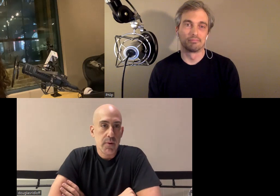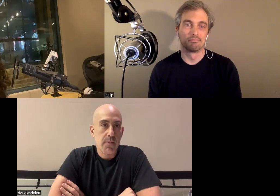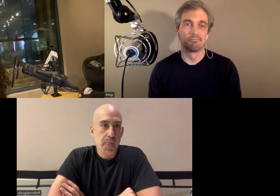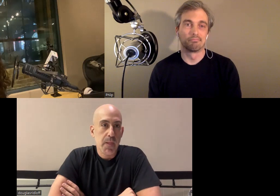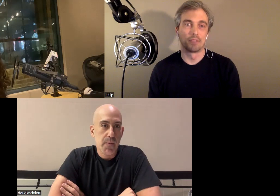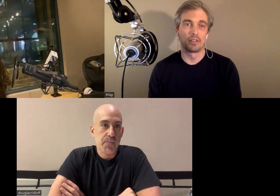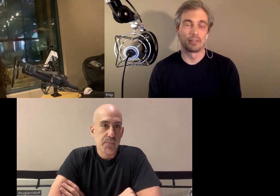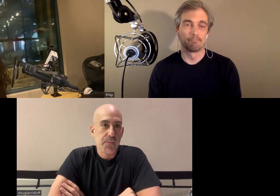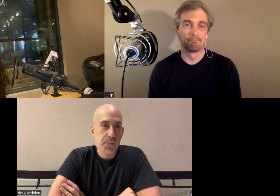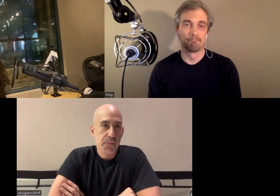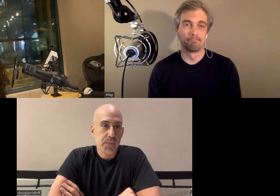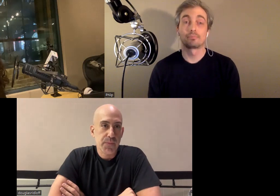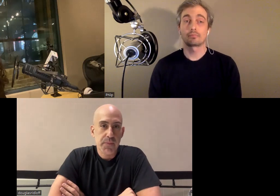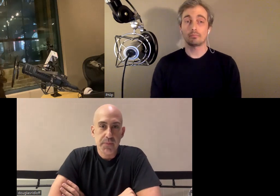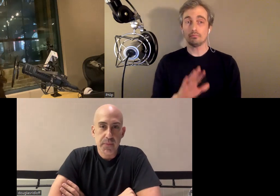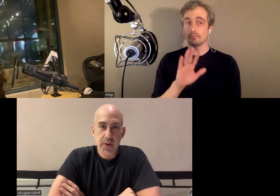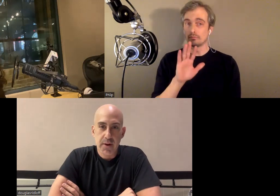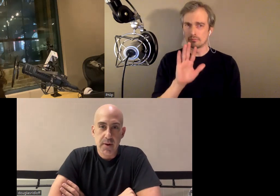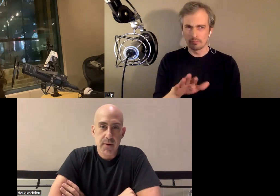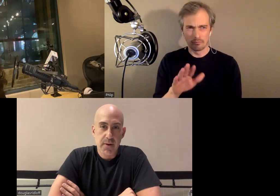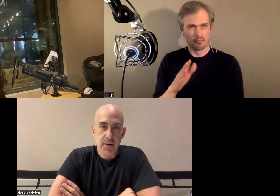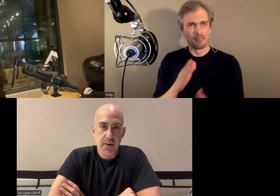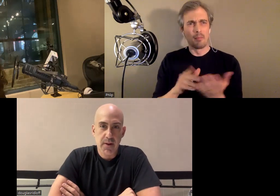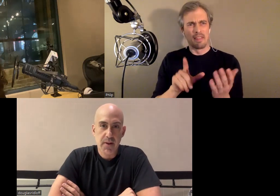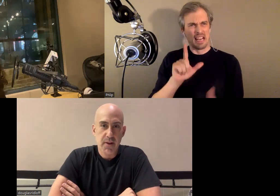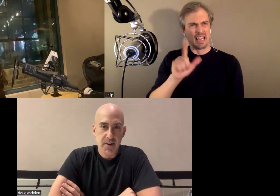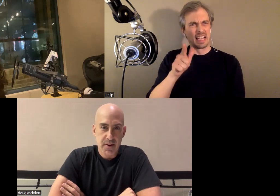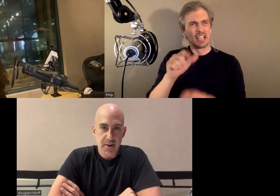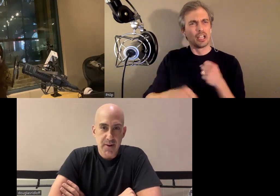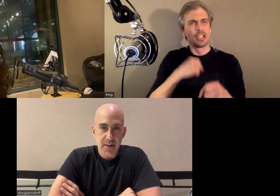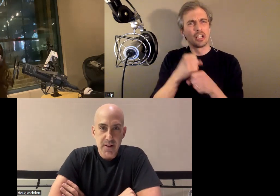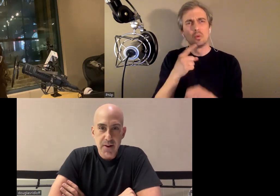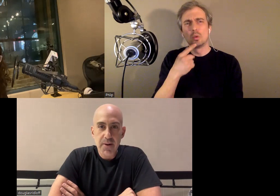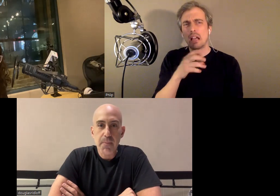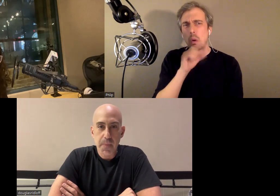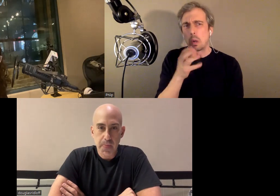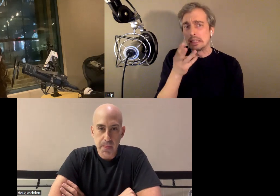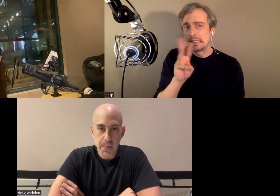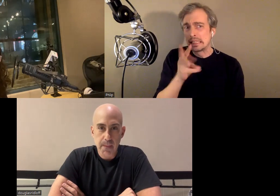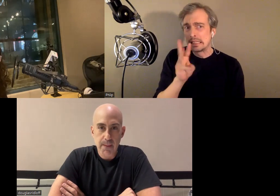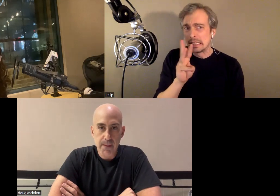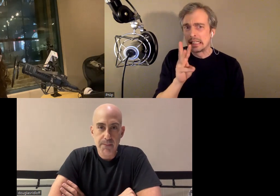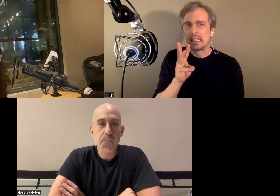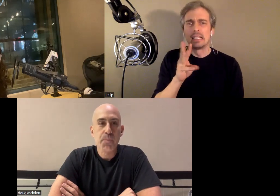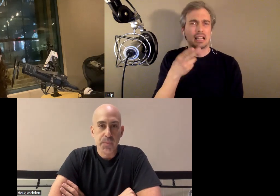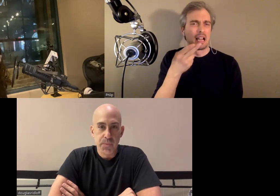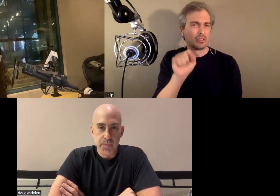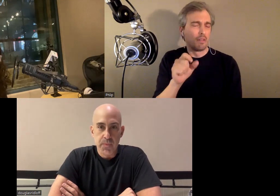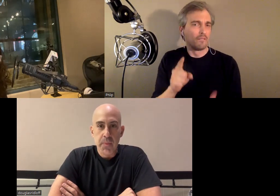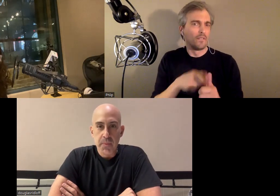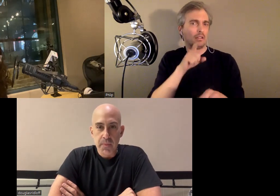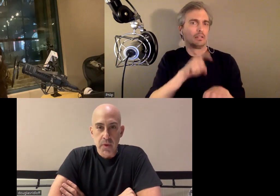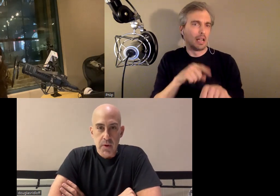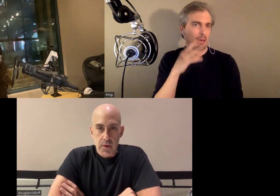years. So it was in some of those later years, I think you were 16 in high school, the first time you